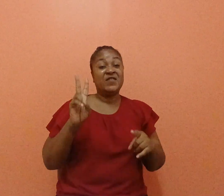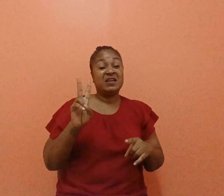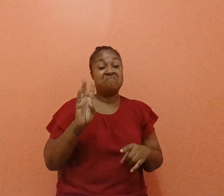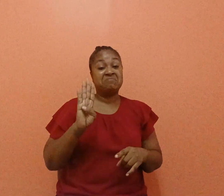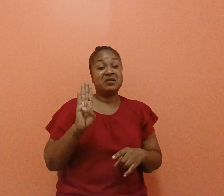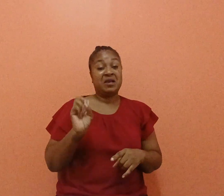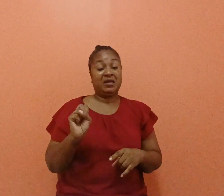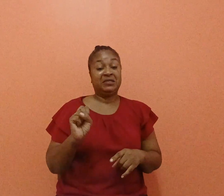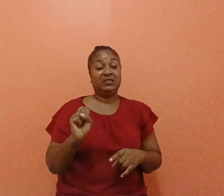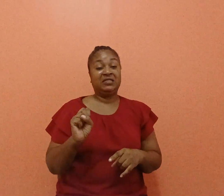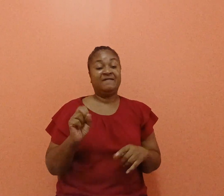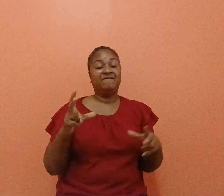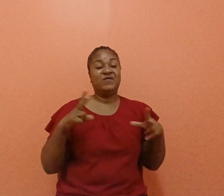Bible School.